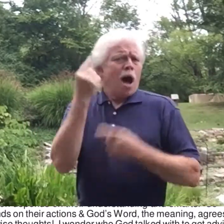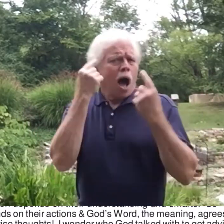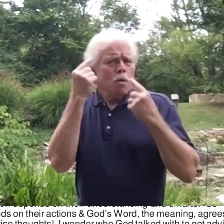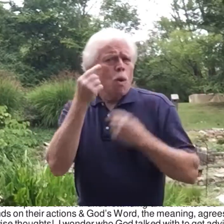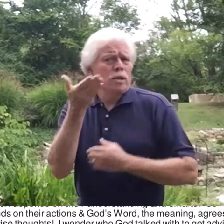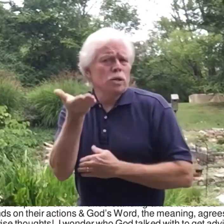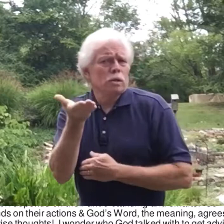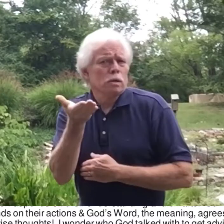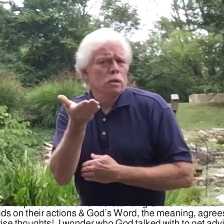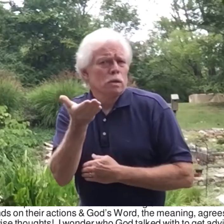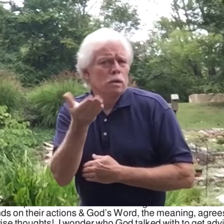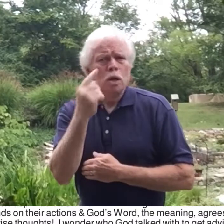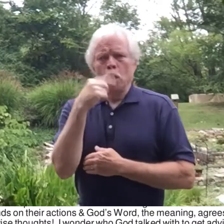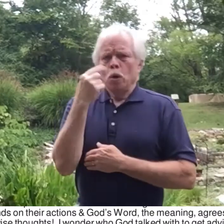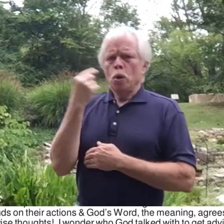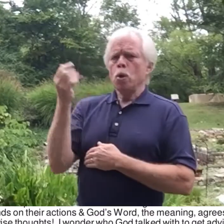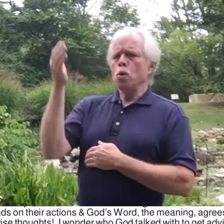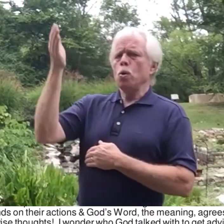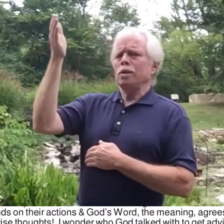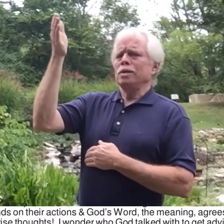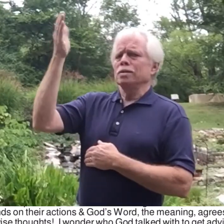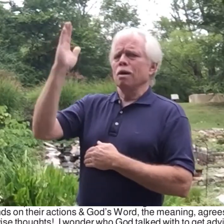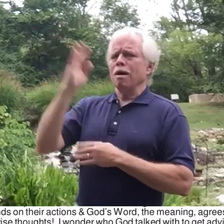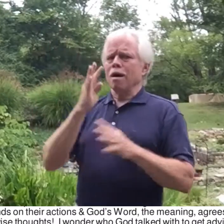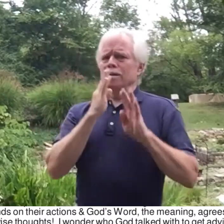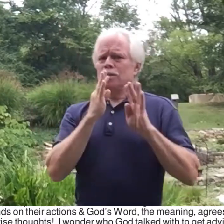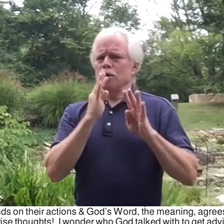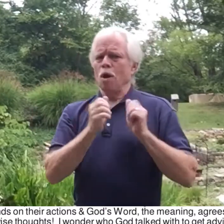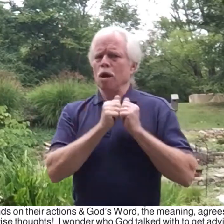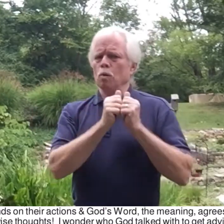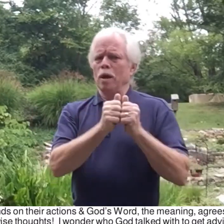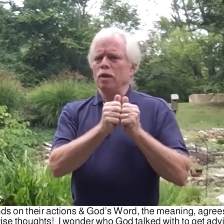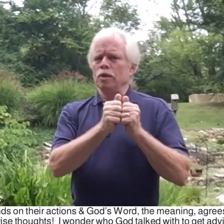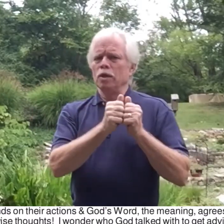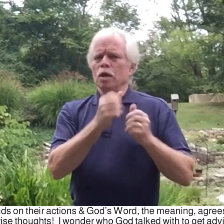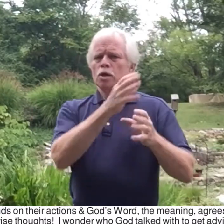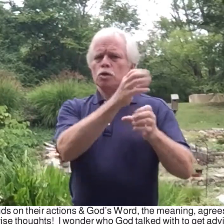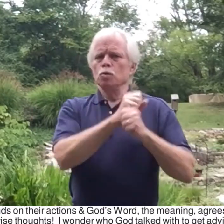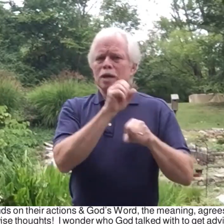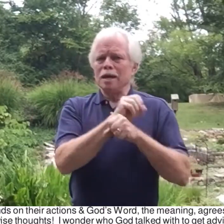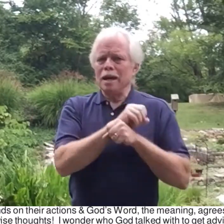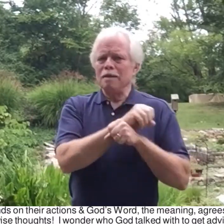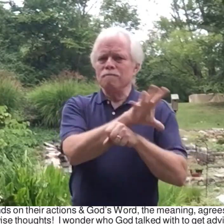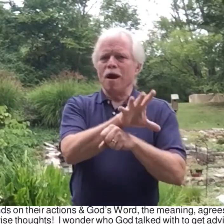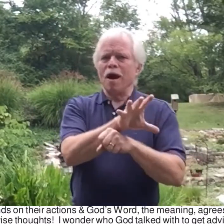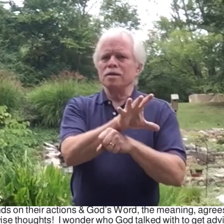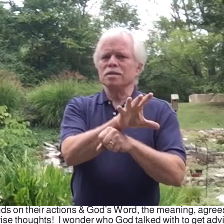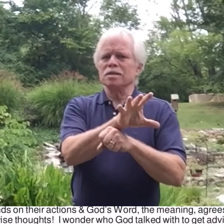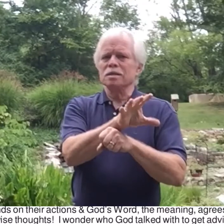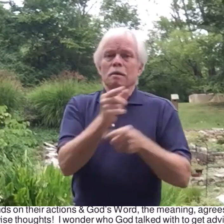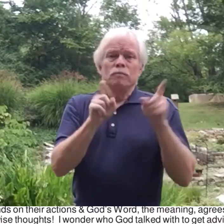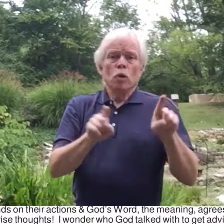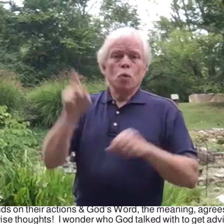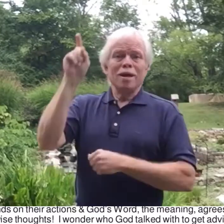I wonder, who did God talk with to get advice when